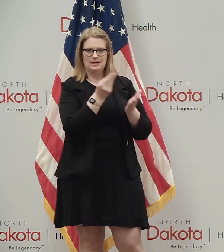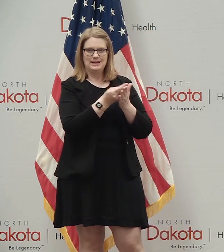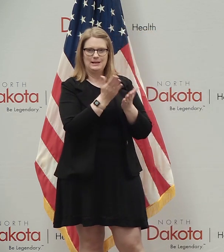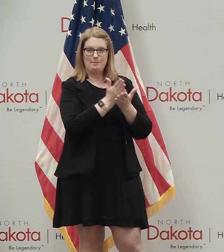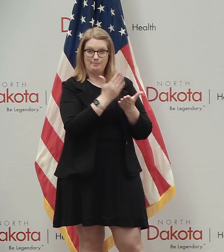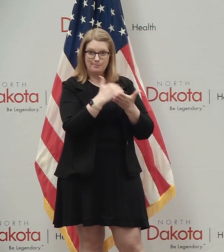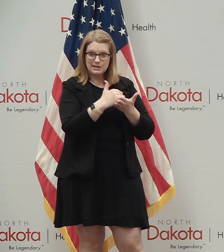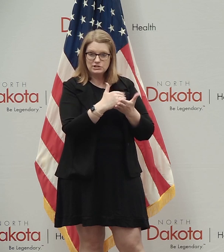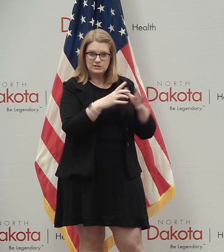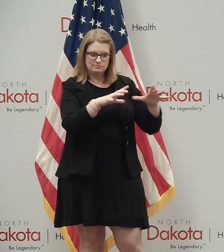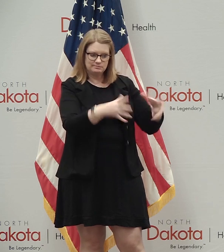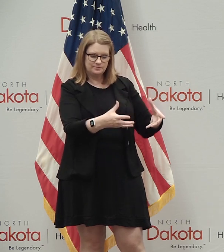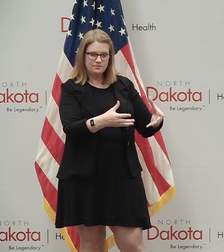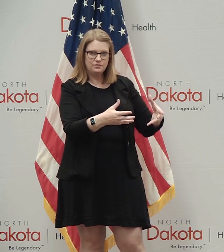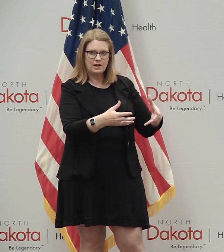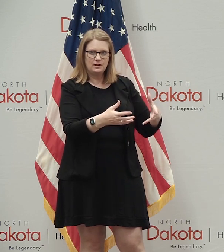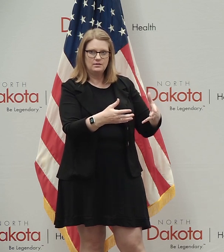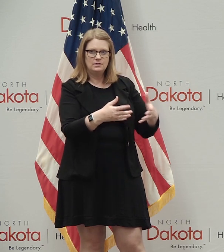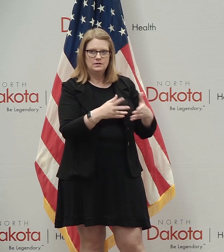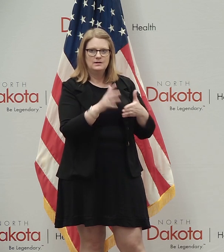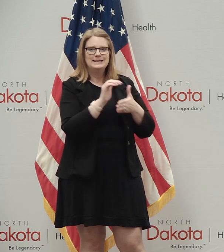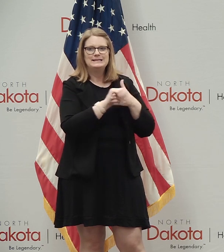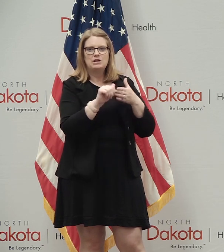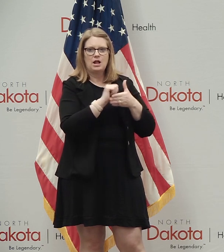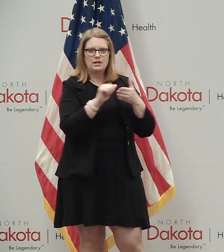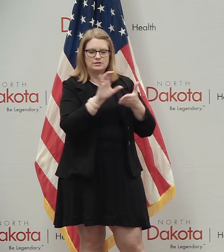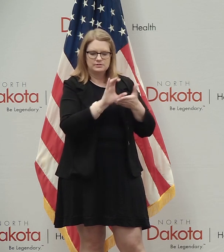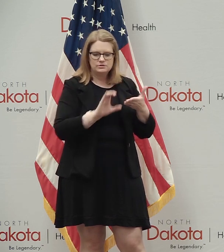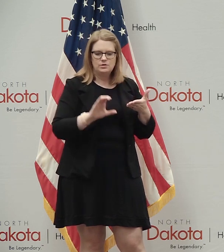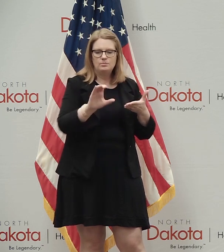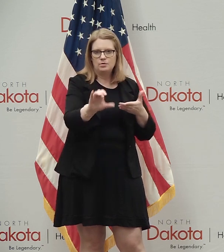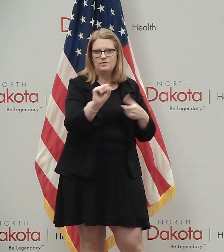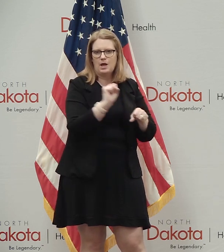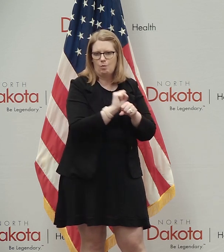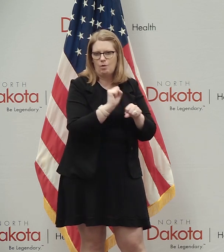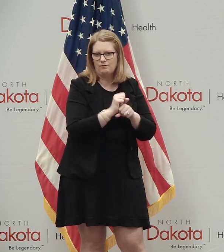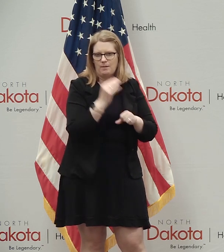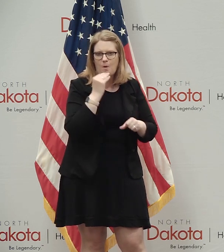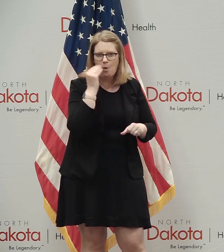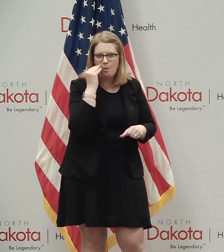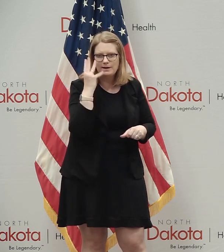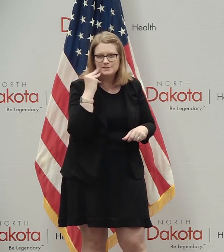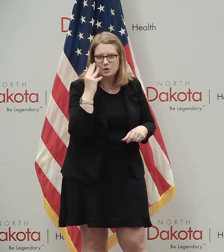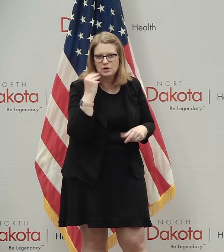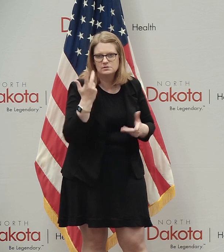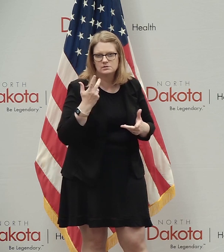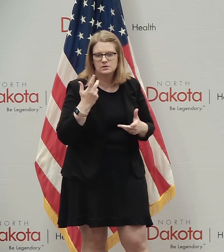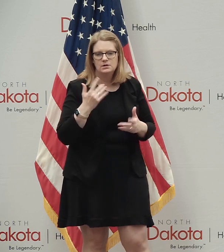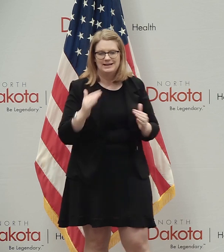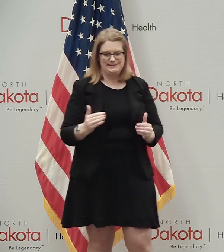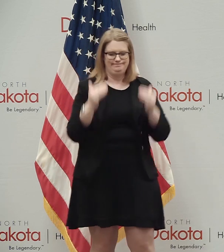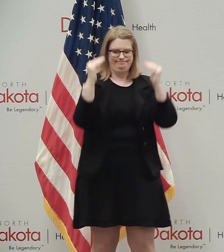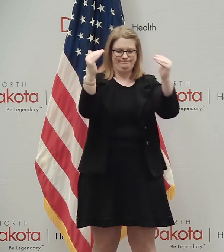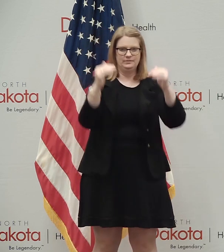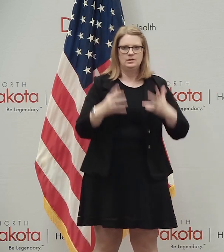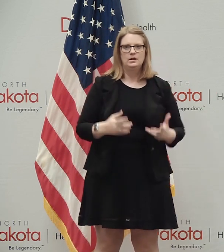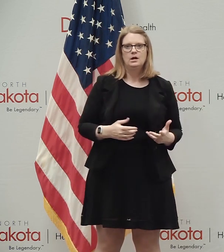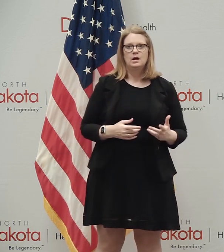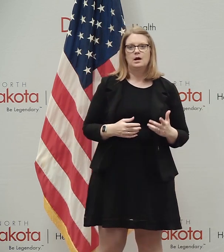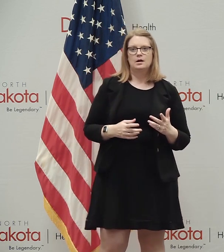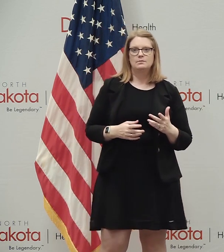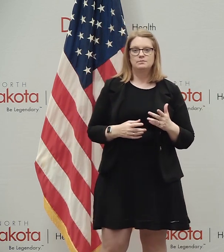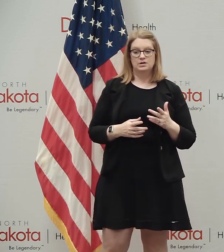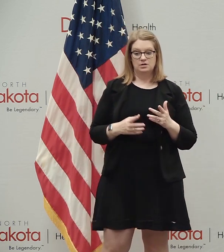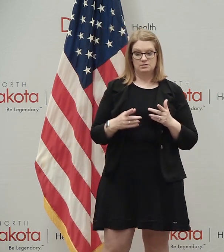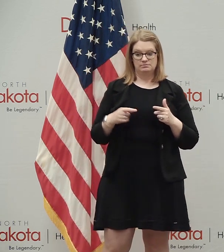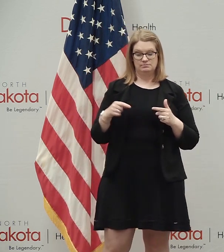Section is dollars to improve that work from home experience. Because one of the ways to keep density down